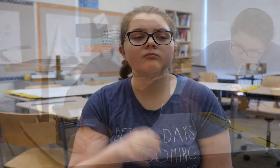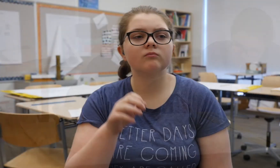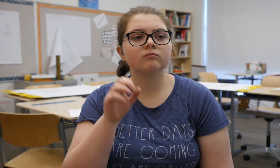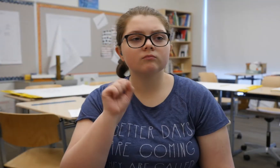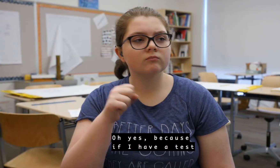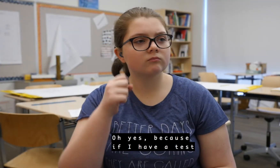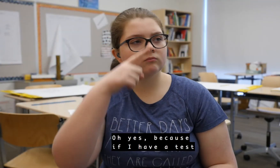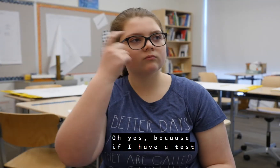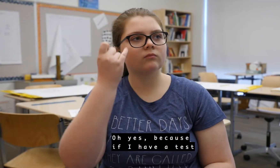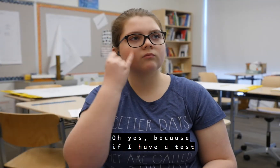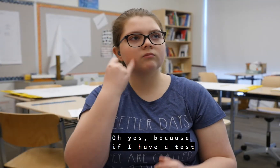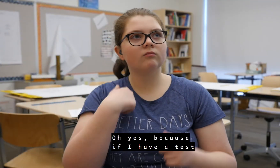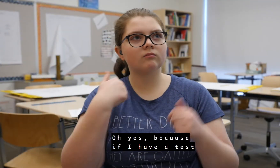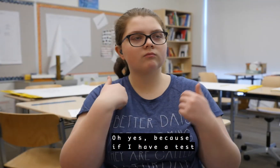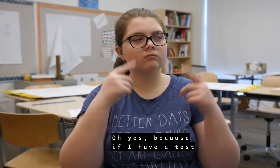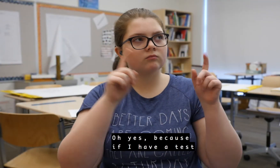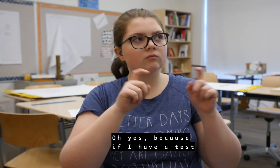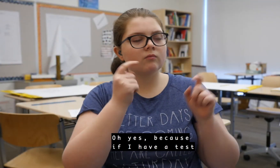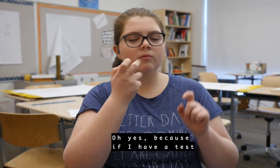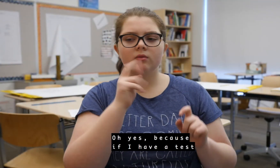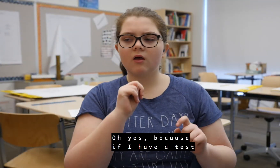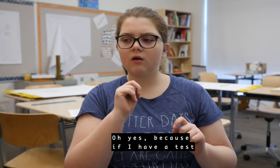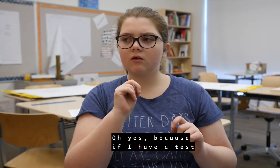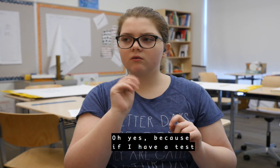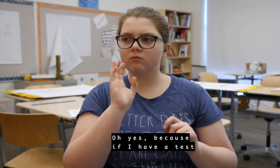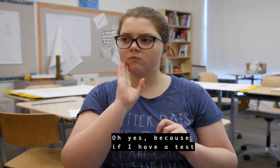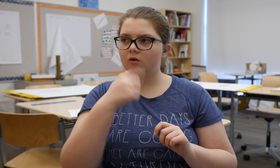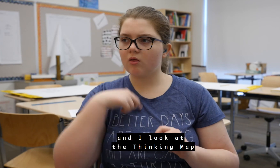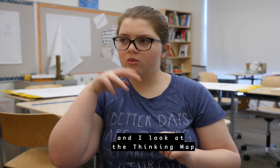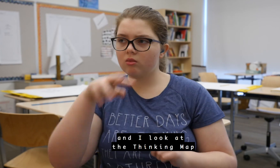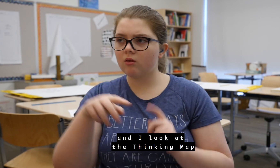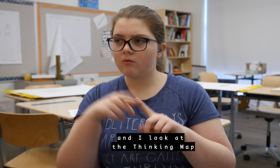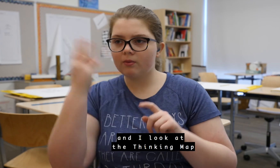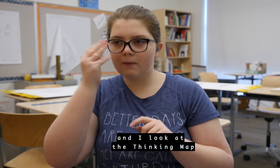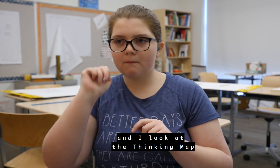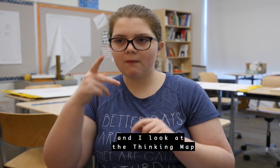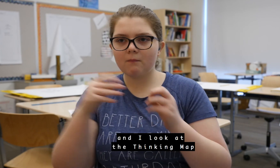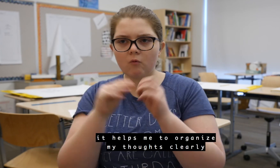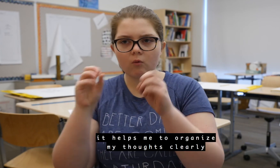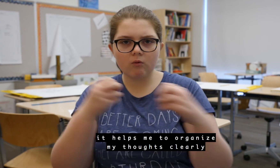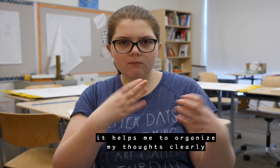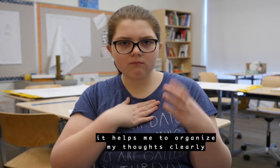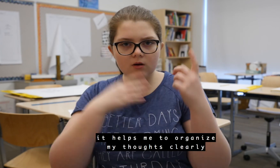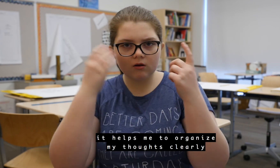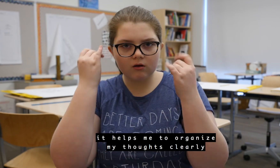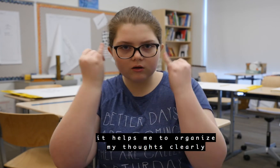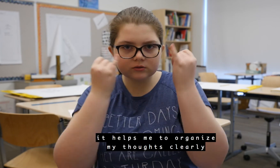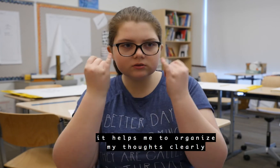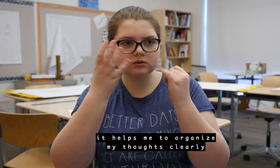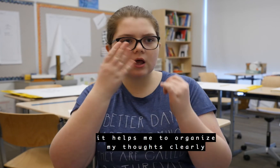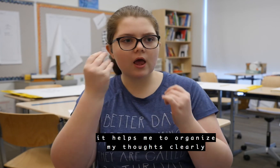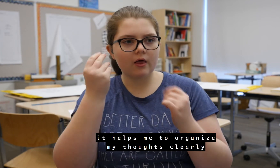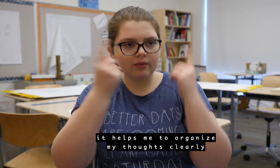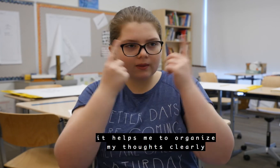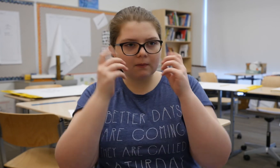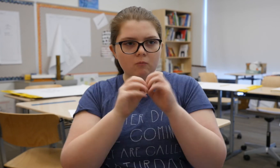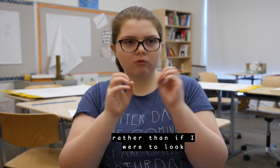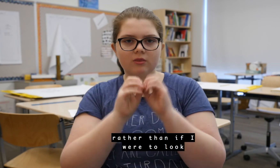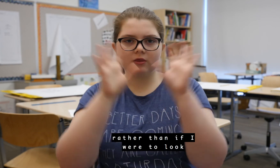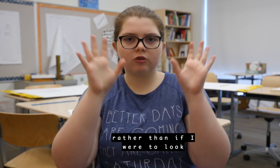Oh yes, because if I have a test and I look at the thinking maps, it helps me to organize my thoughts clearly rather than